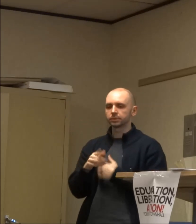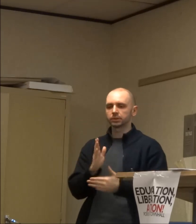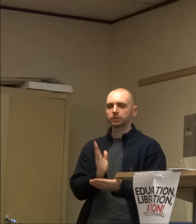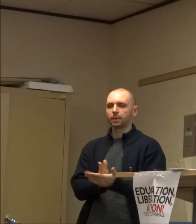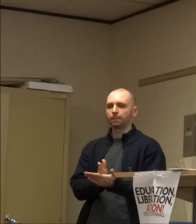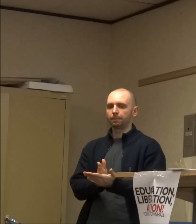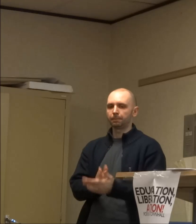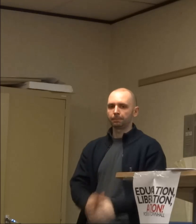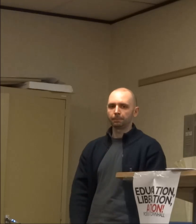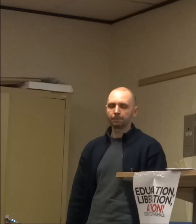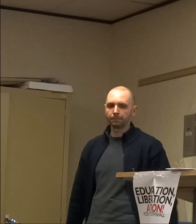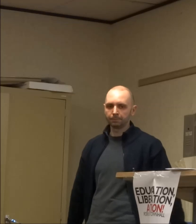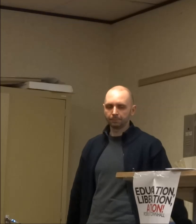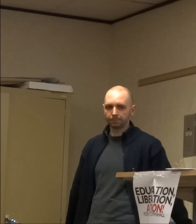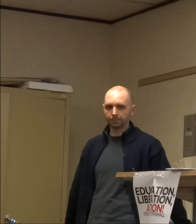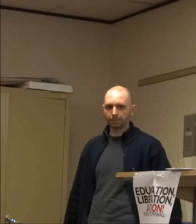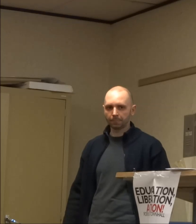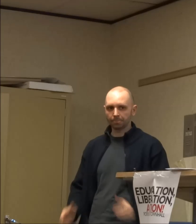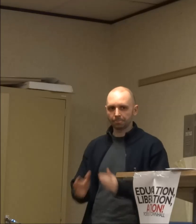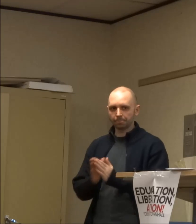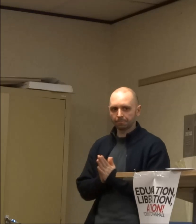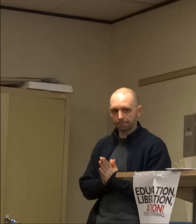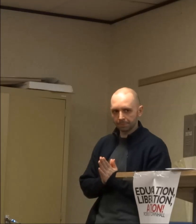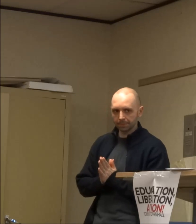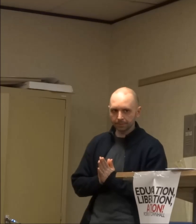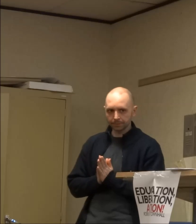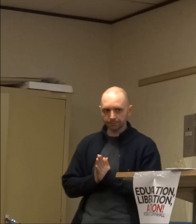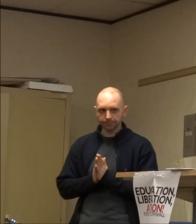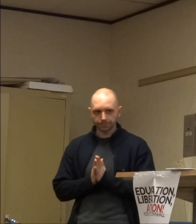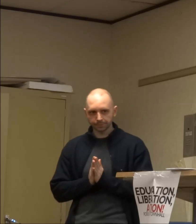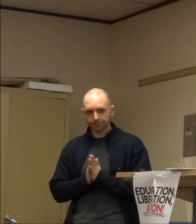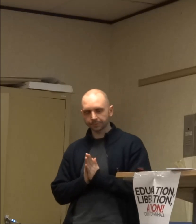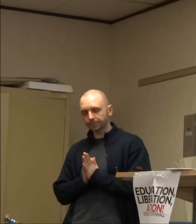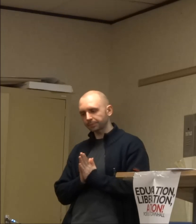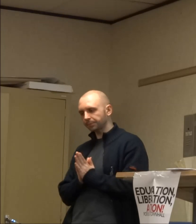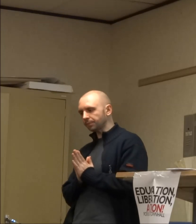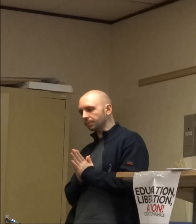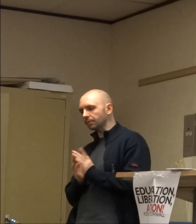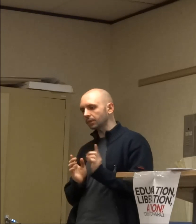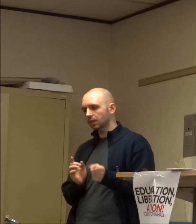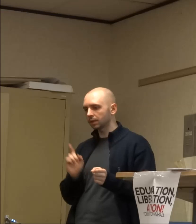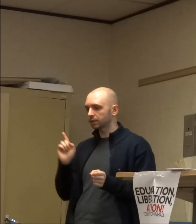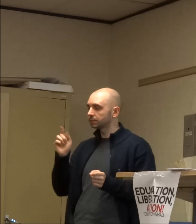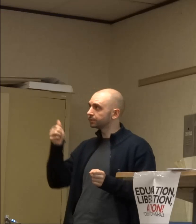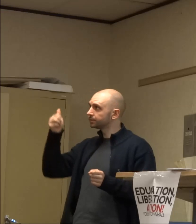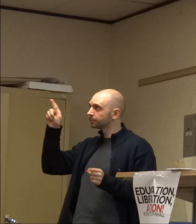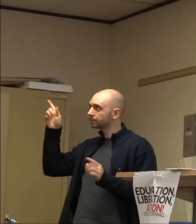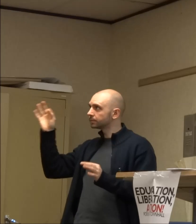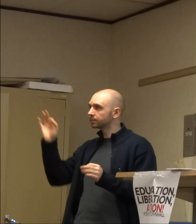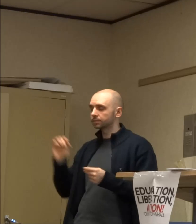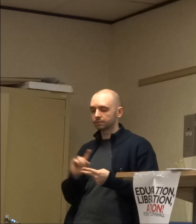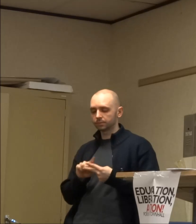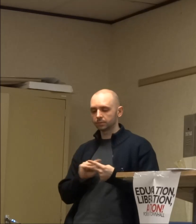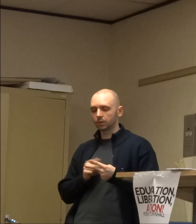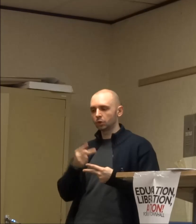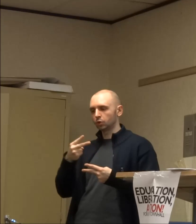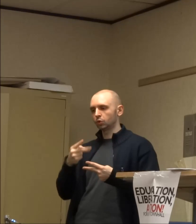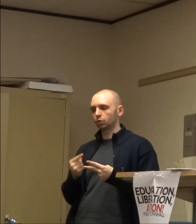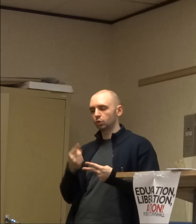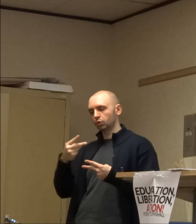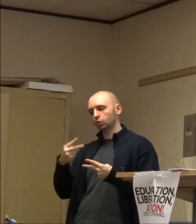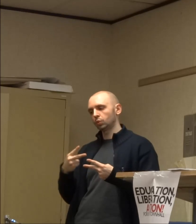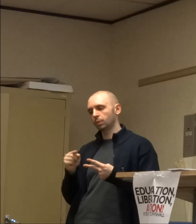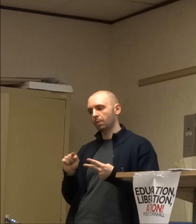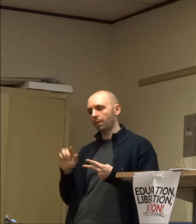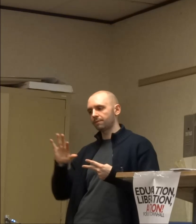that entails that the program is to only have the equivalent of 2.5 full-time faculty members, which is not conducive to the support that